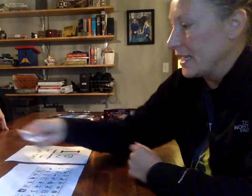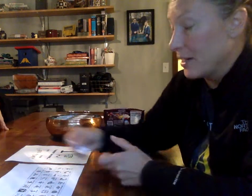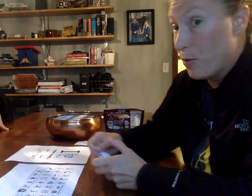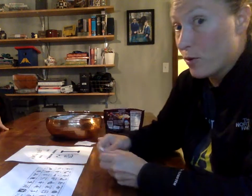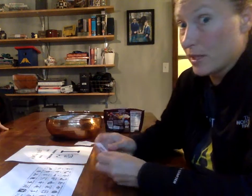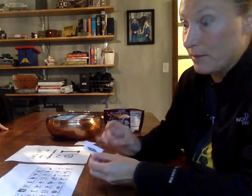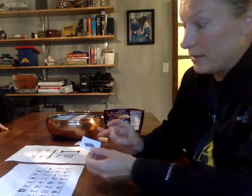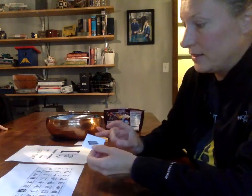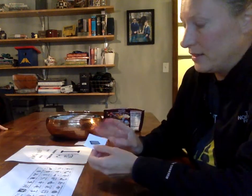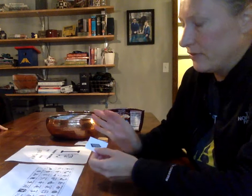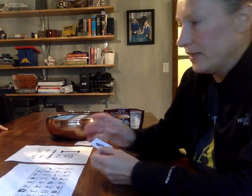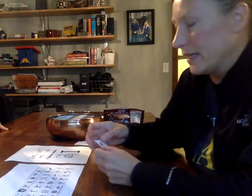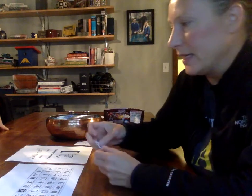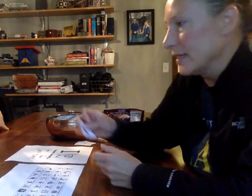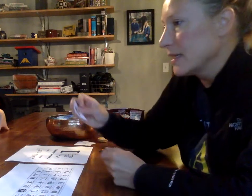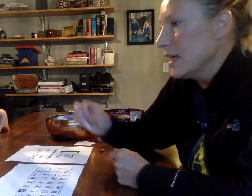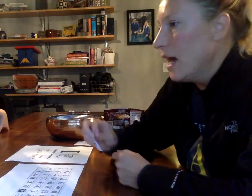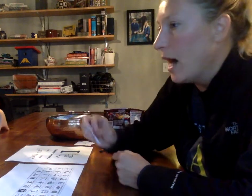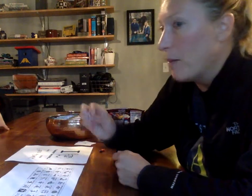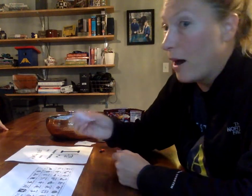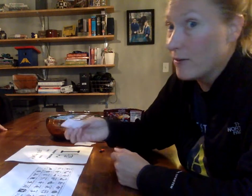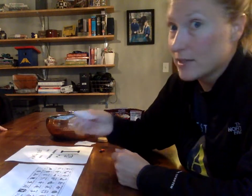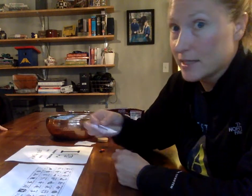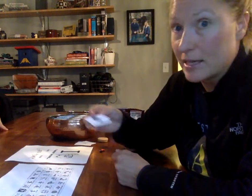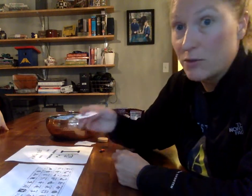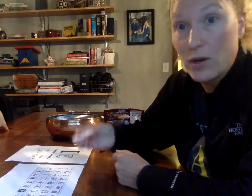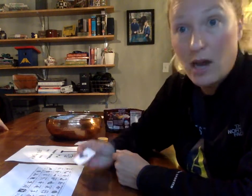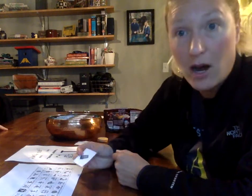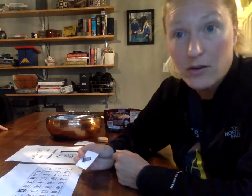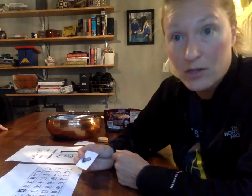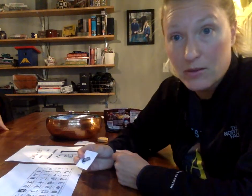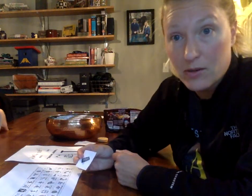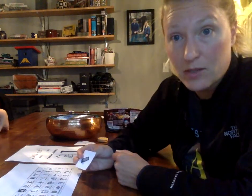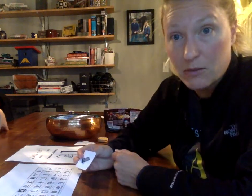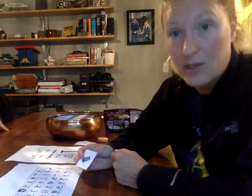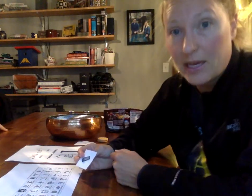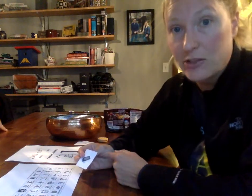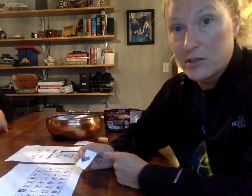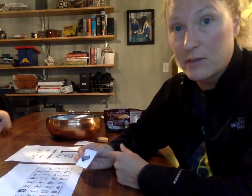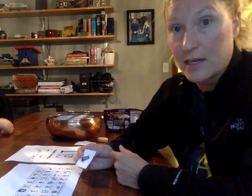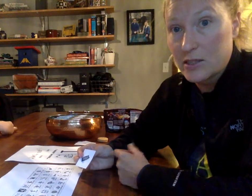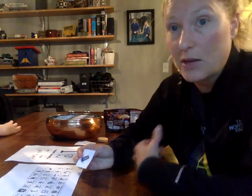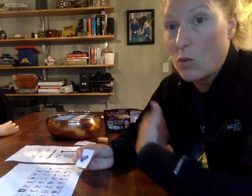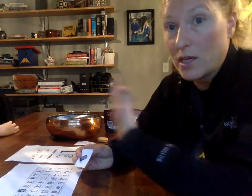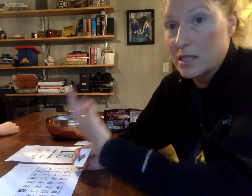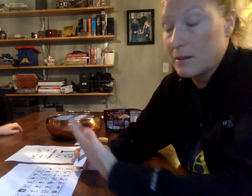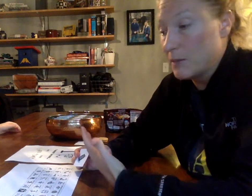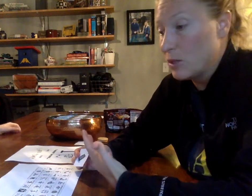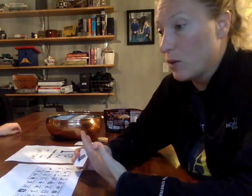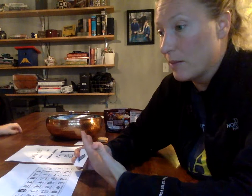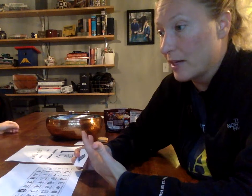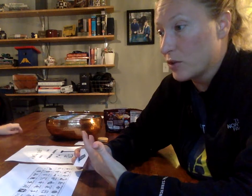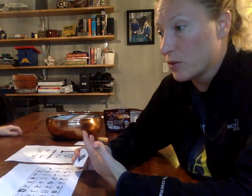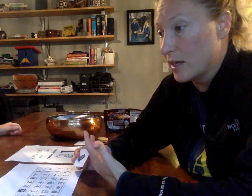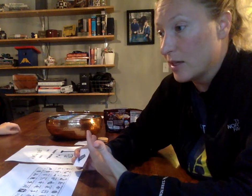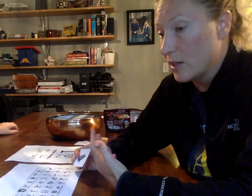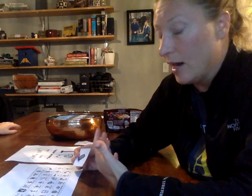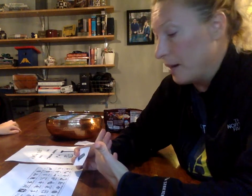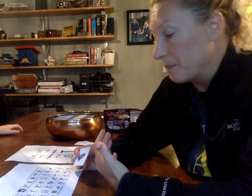it, or like my son did, flicking it, obviously you want to honor some of those communications because you want to make sure that they